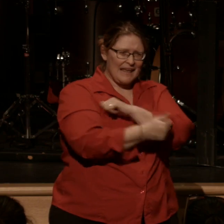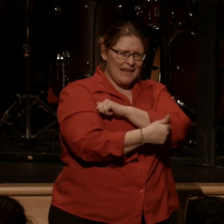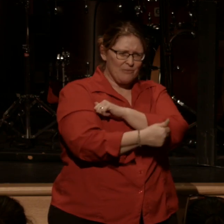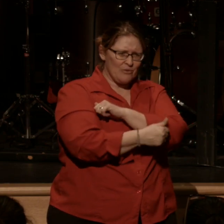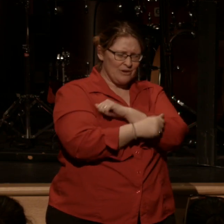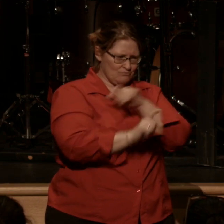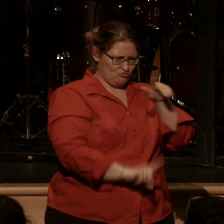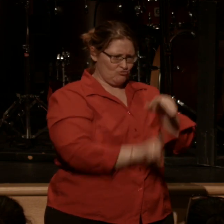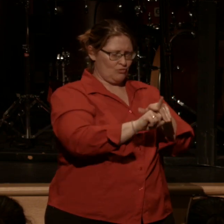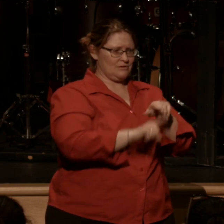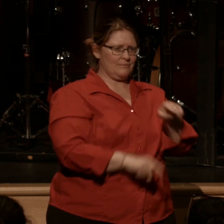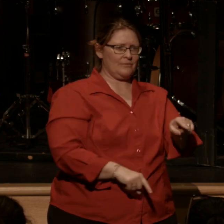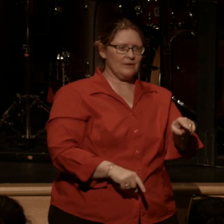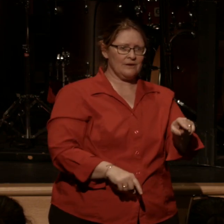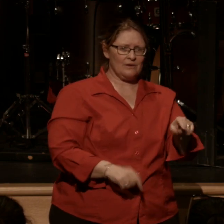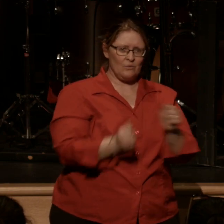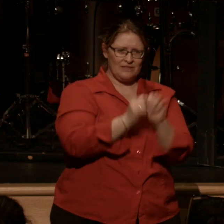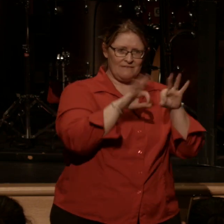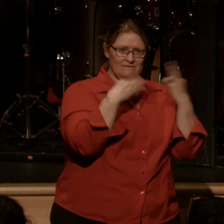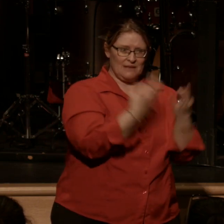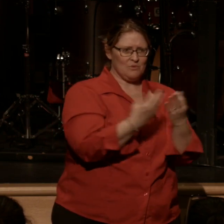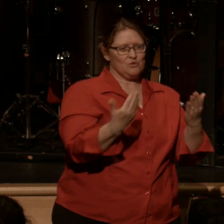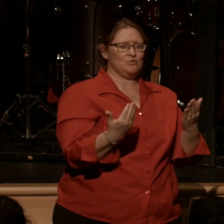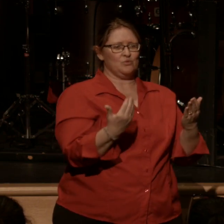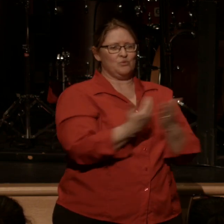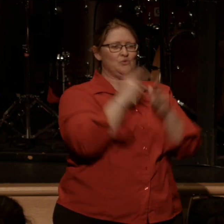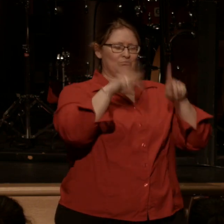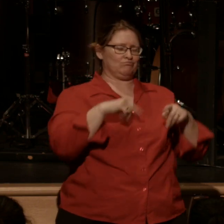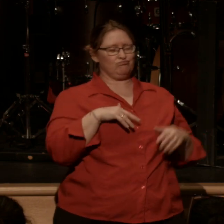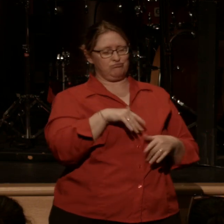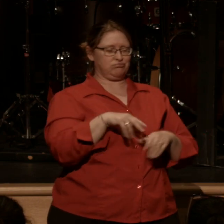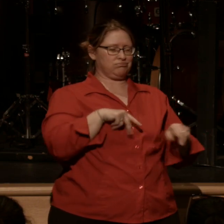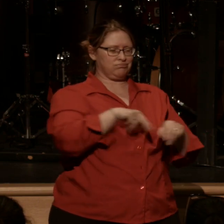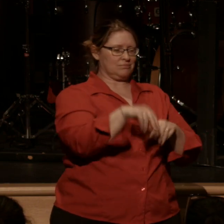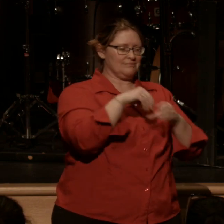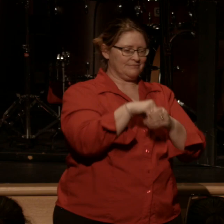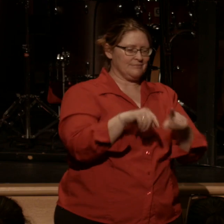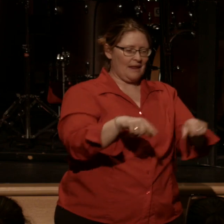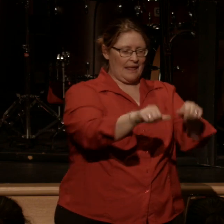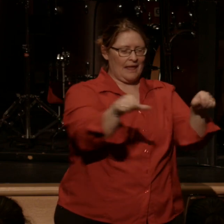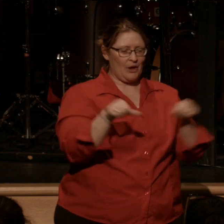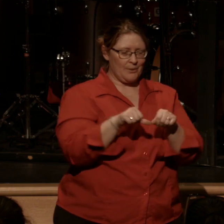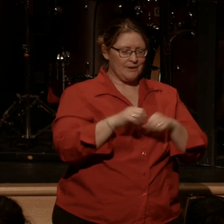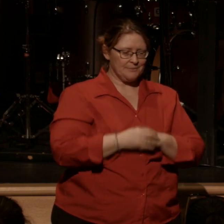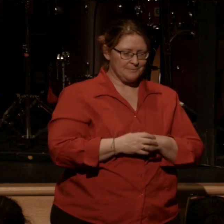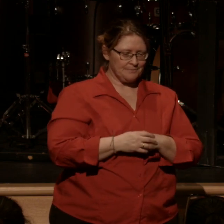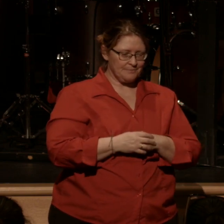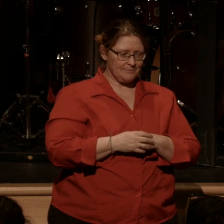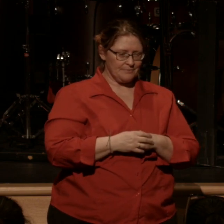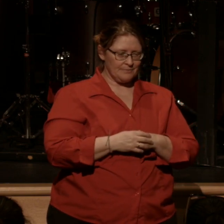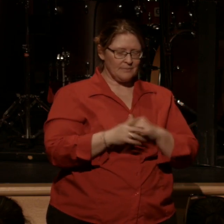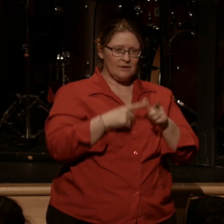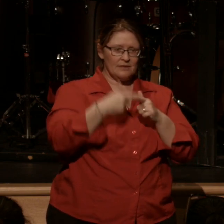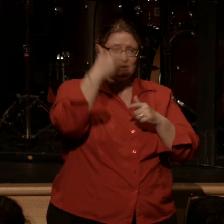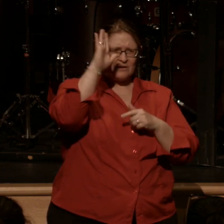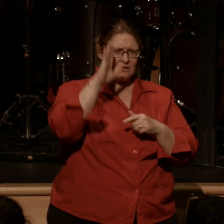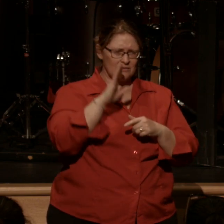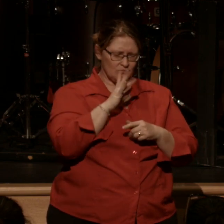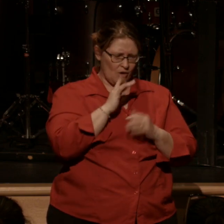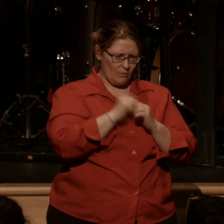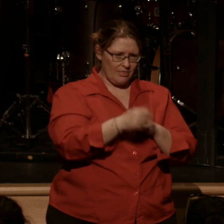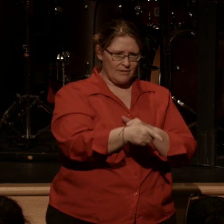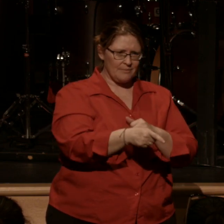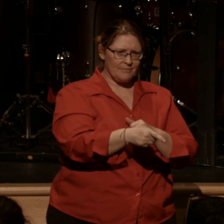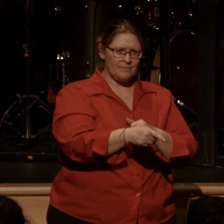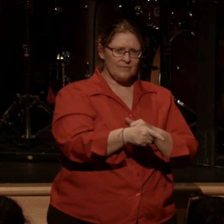Abraham shows up at the Oaks of Moreh with his family. He's the new kid on the block. He comes to this area. And then God speaks to him and